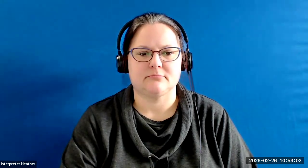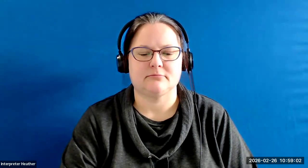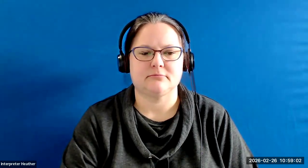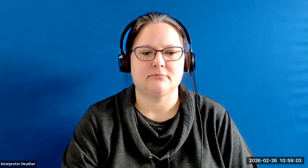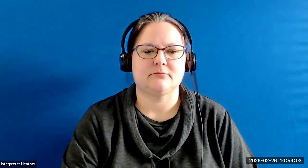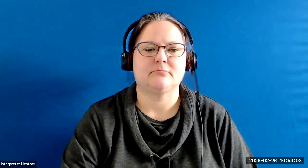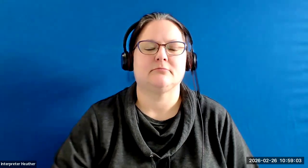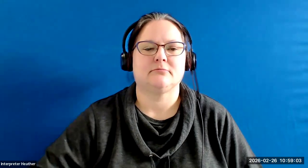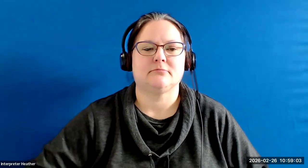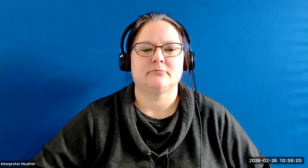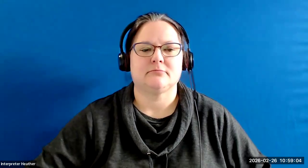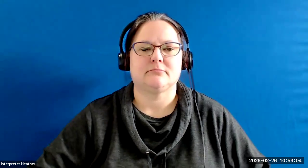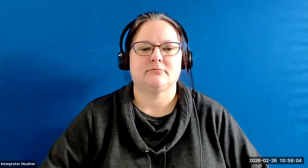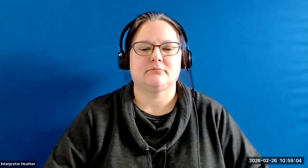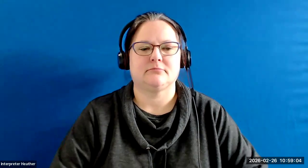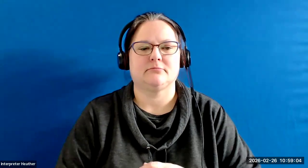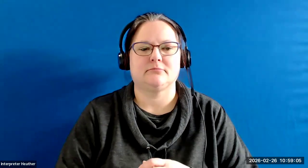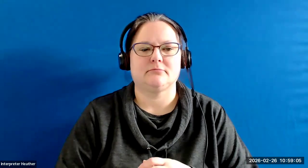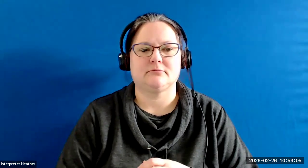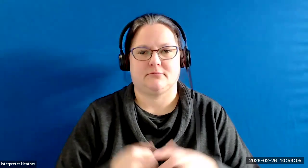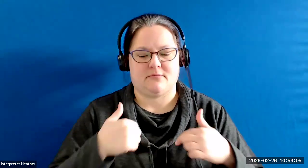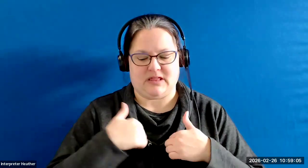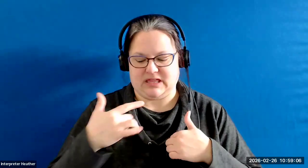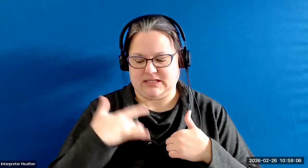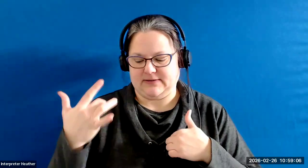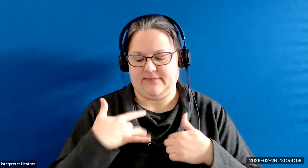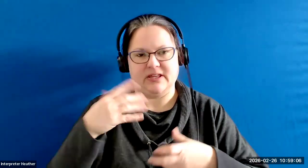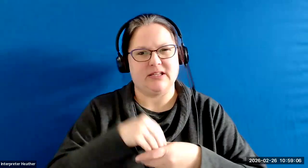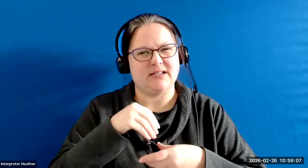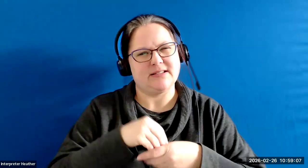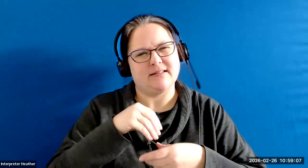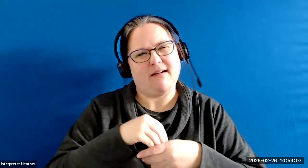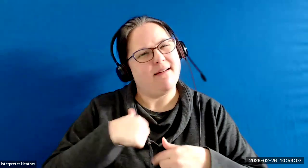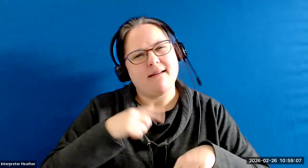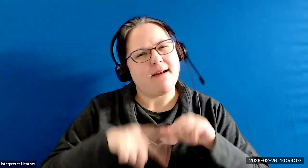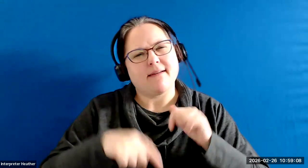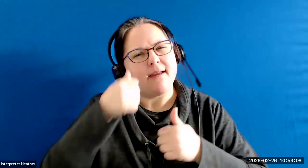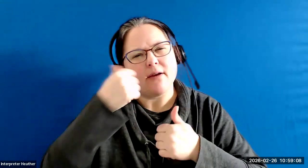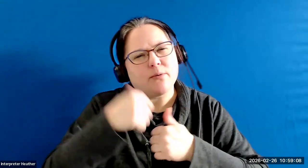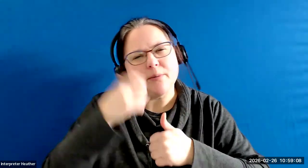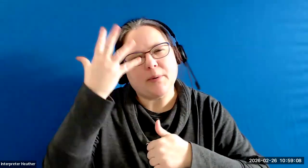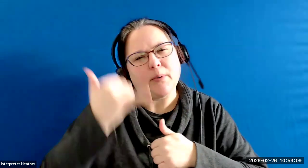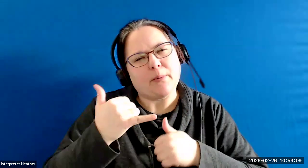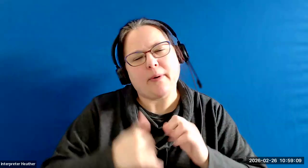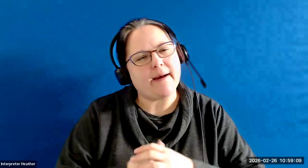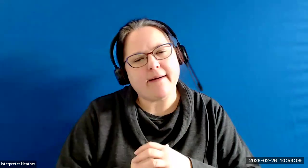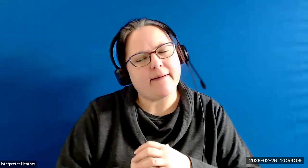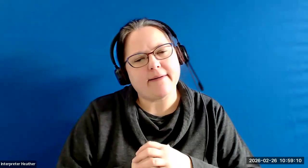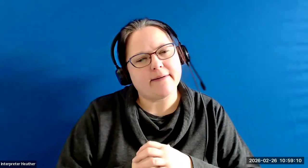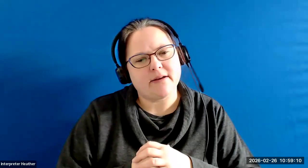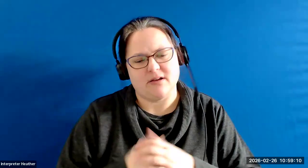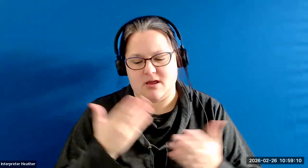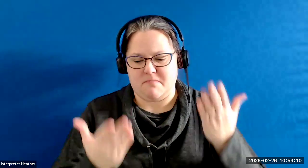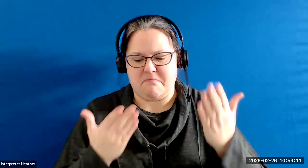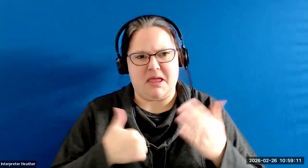can't remember why I'm feeling this way. I guess I should be